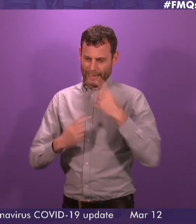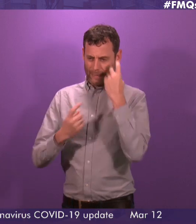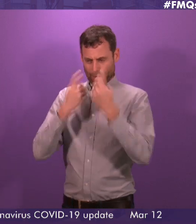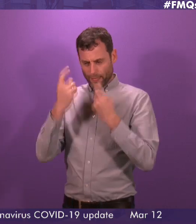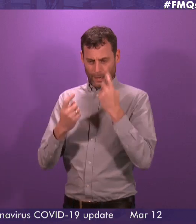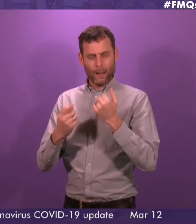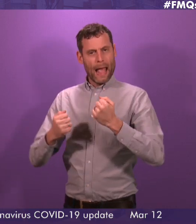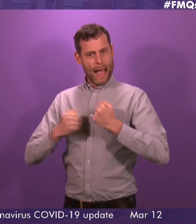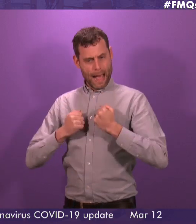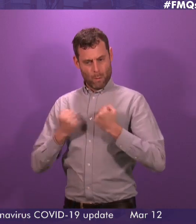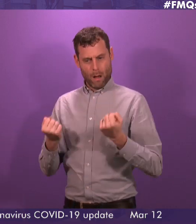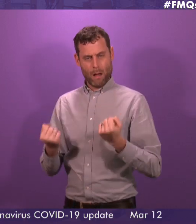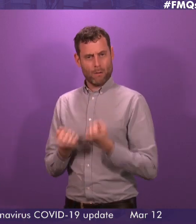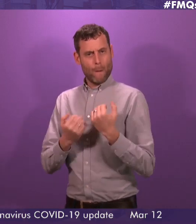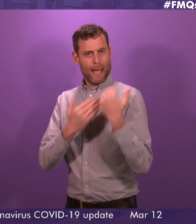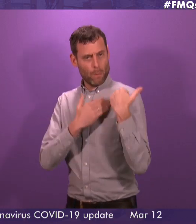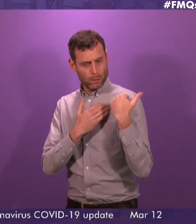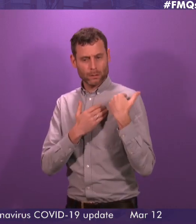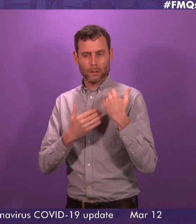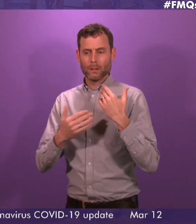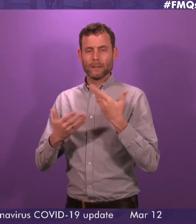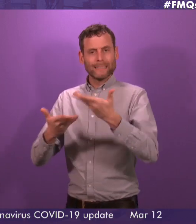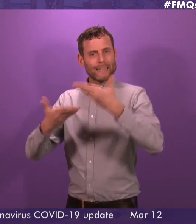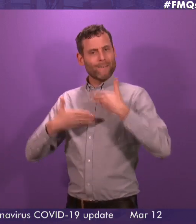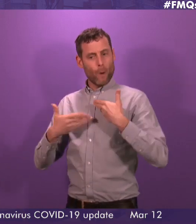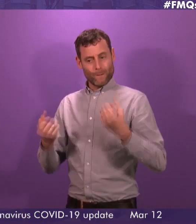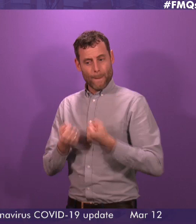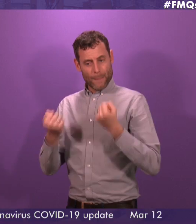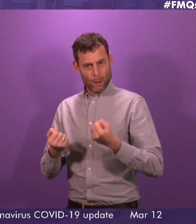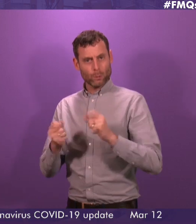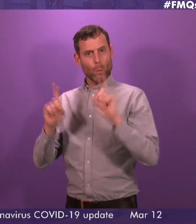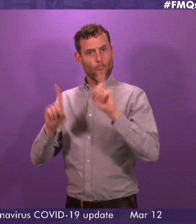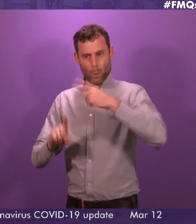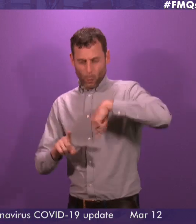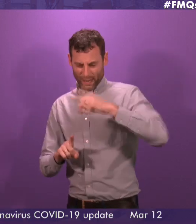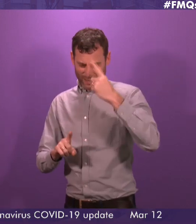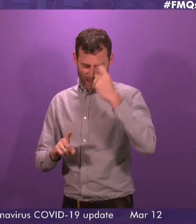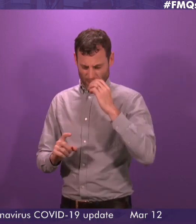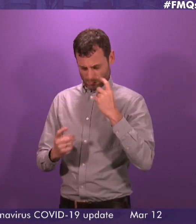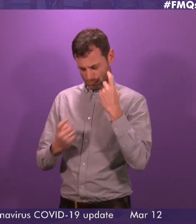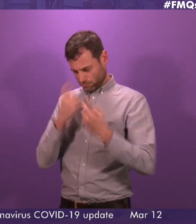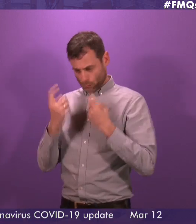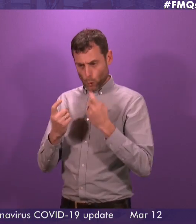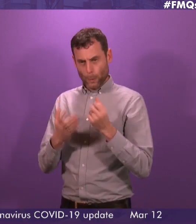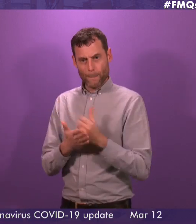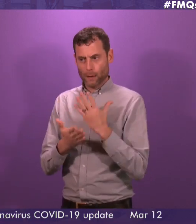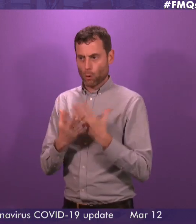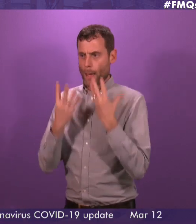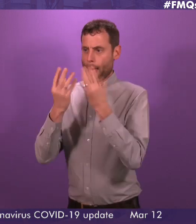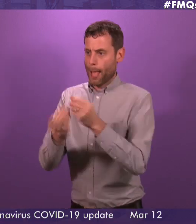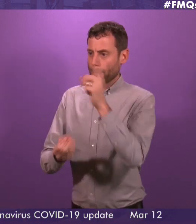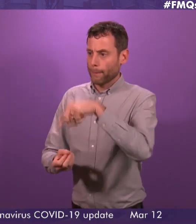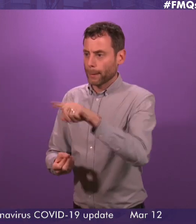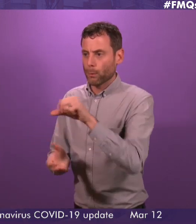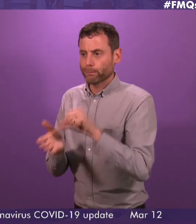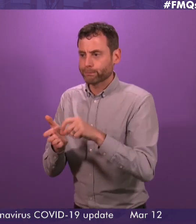devolved responsibilities and powers to ensure that there is additional support to individuals in those circumstances,